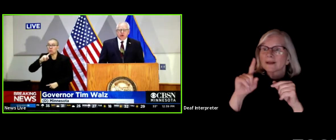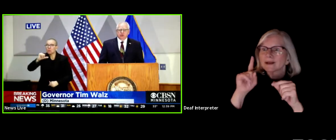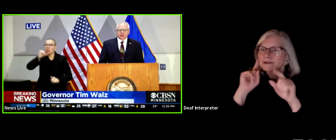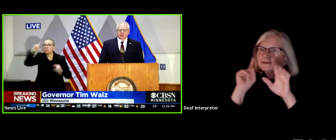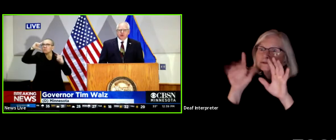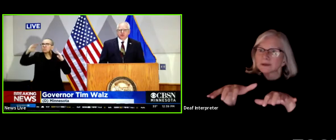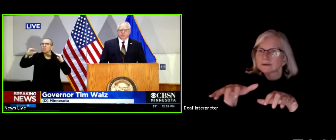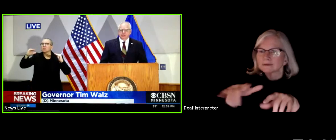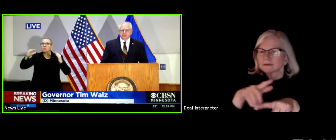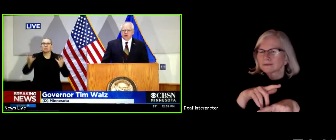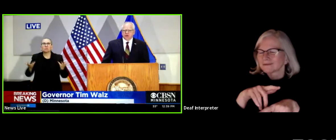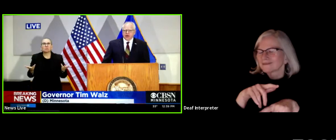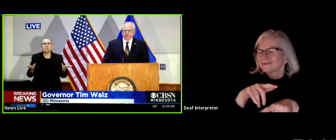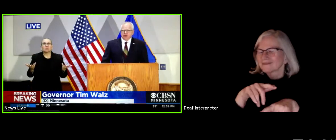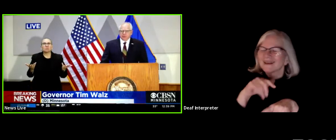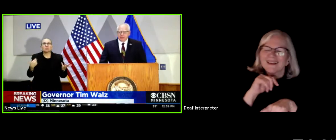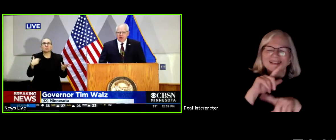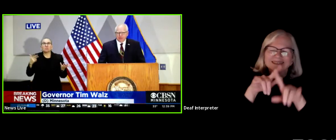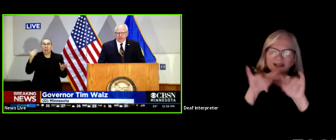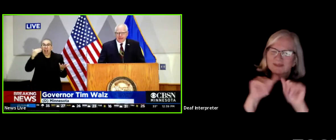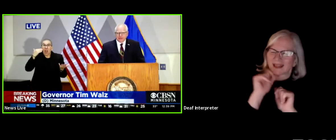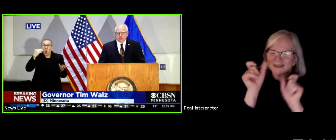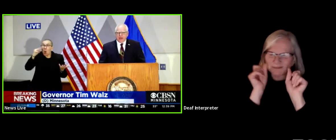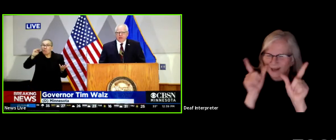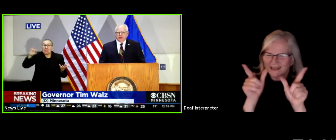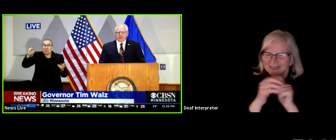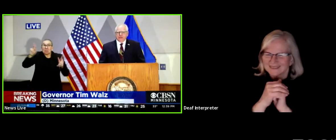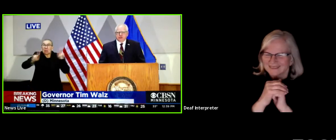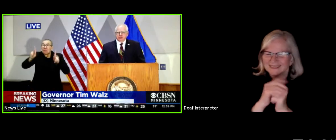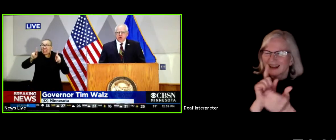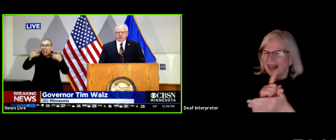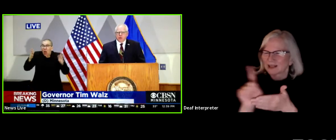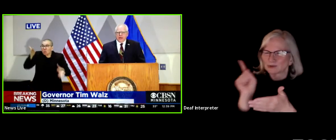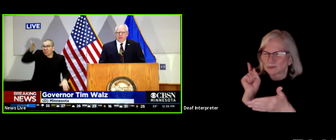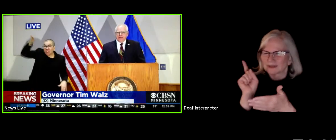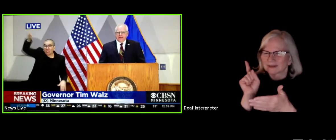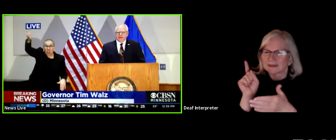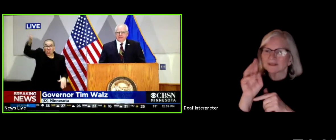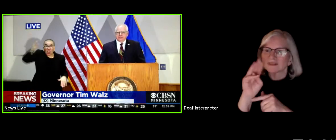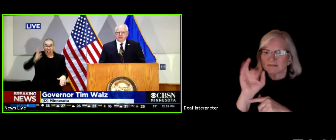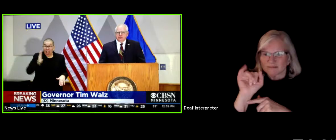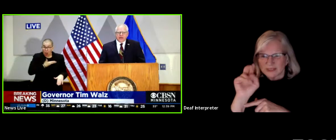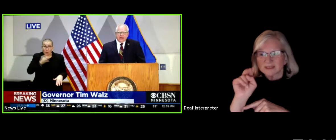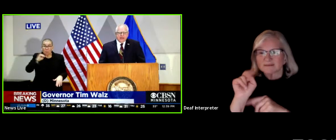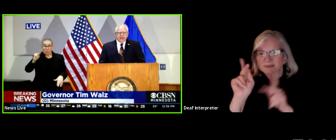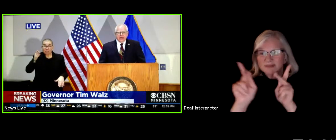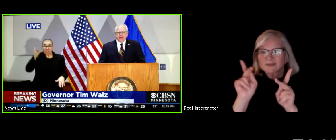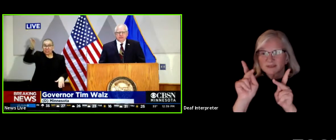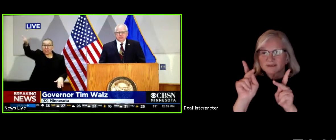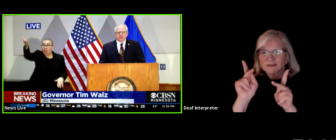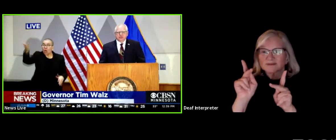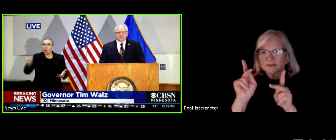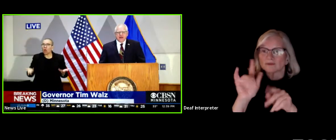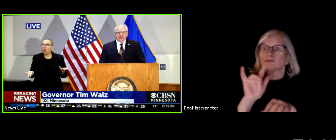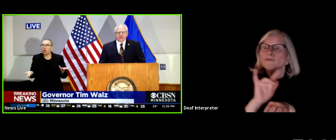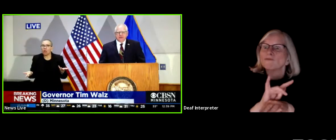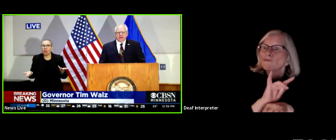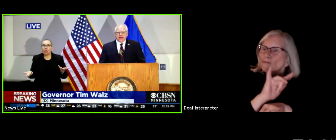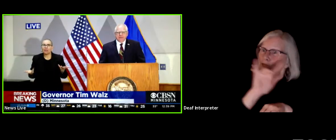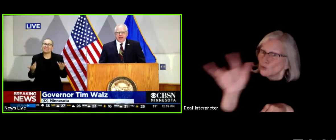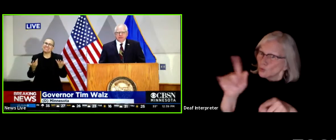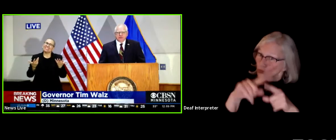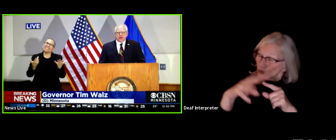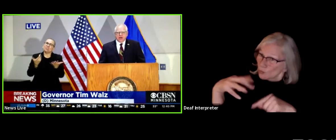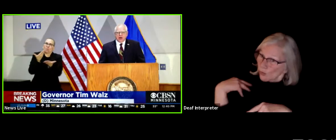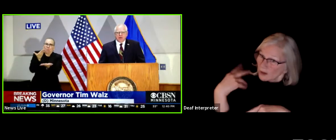And we know that there's folks from Minnesota traveled to be a part of that. So I don't think it just goes away. But yeah, I think it signals that. And it just signals the fact that